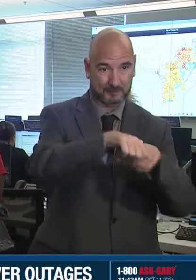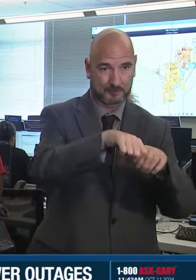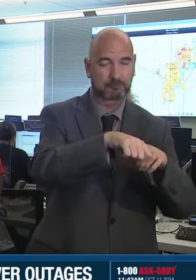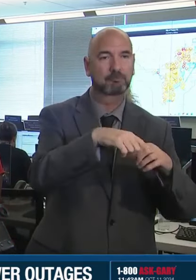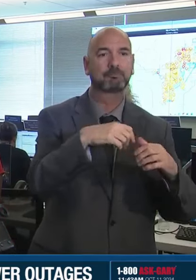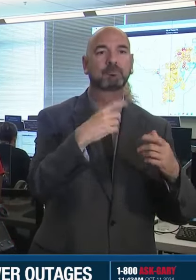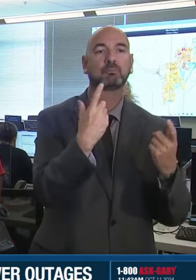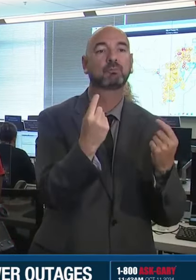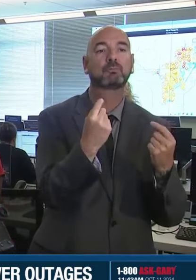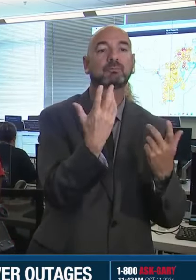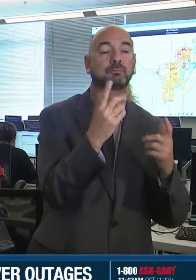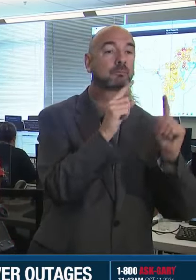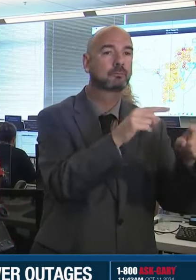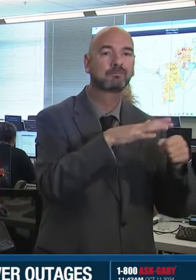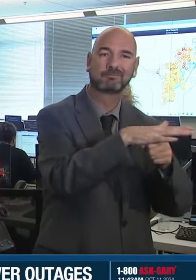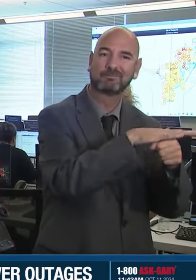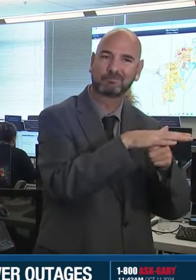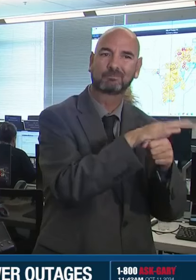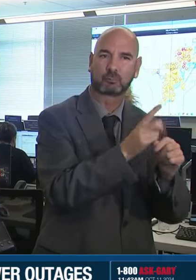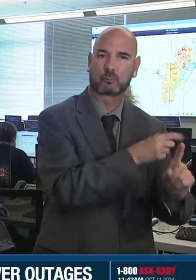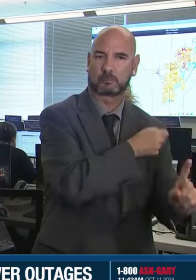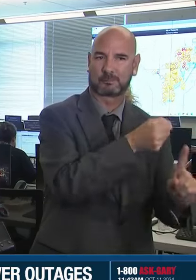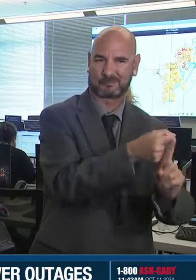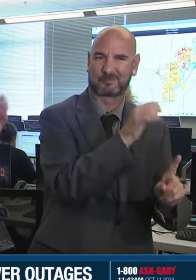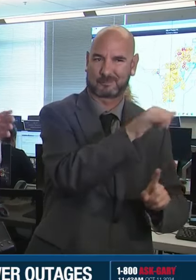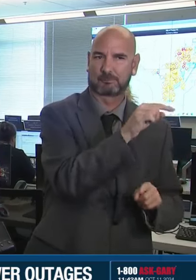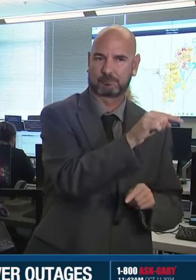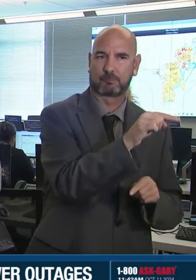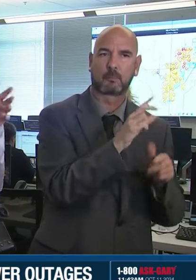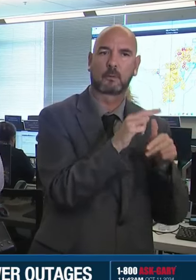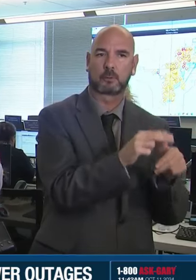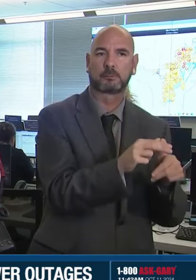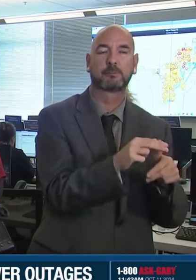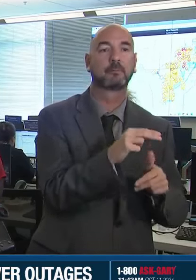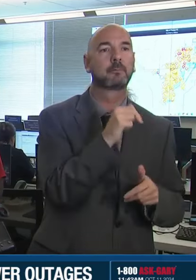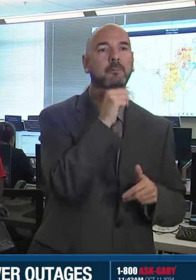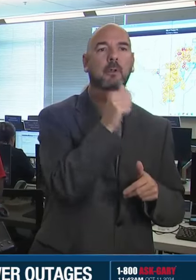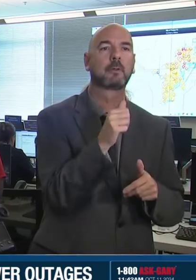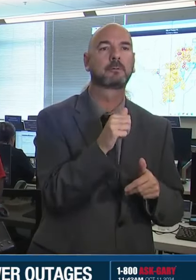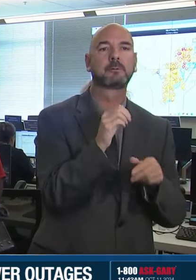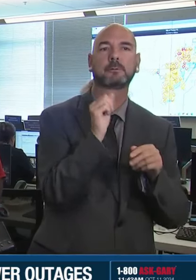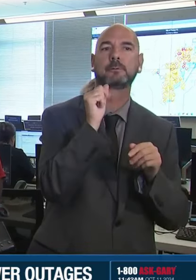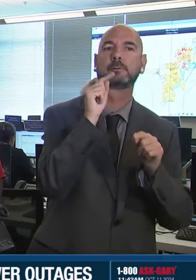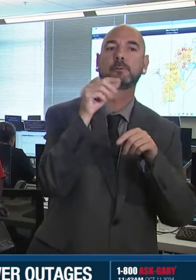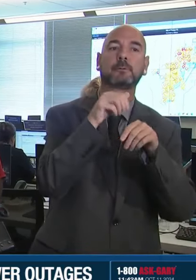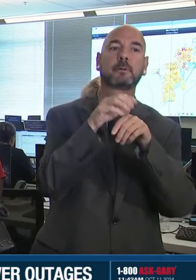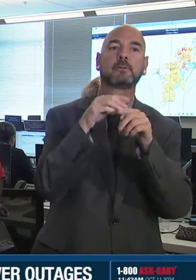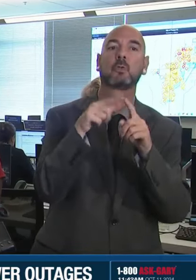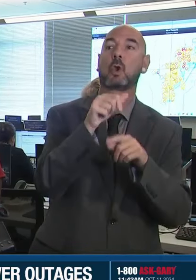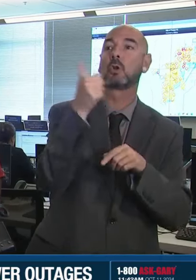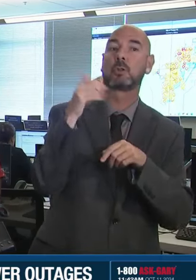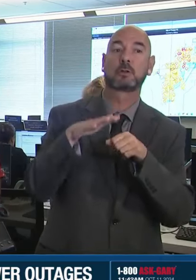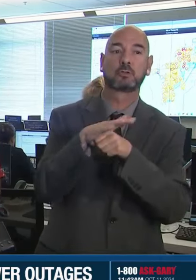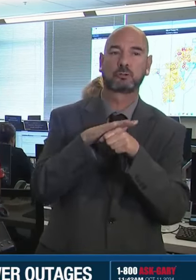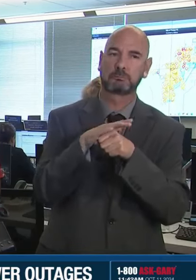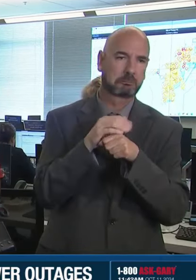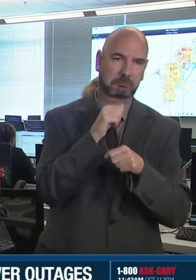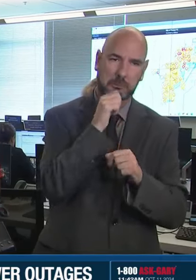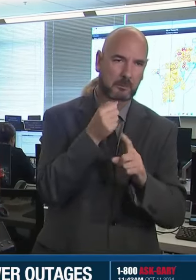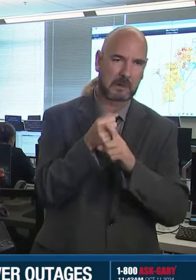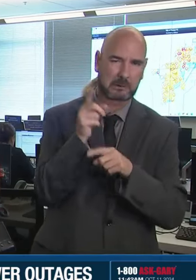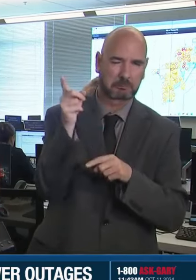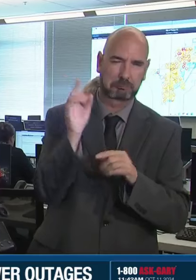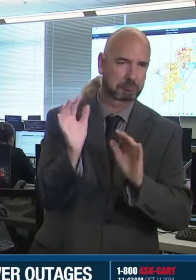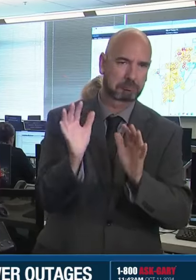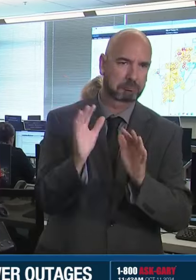the areas that were hit by Milton. They're not going to be sent out to other locations that haven't been impacted.